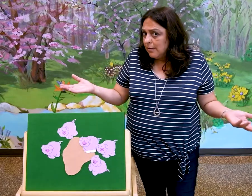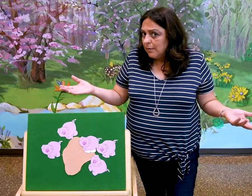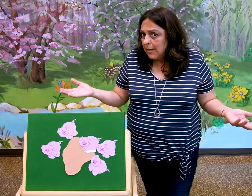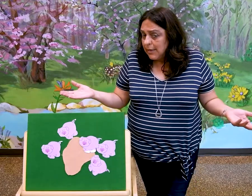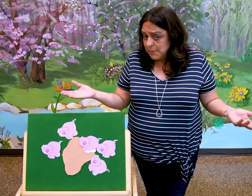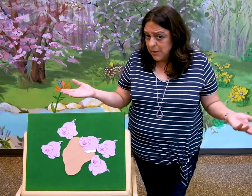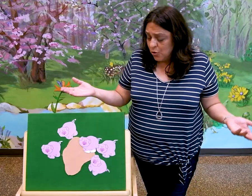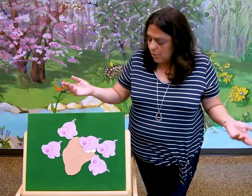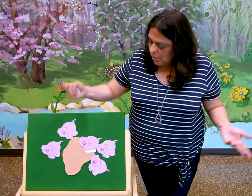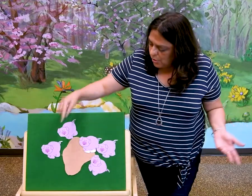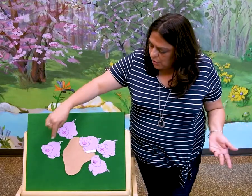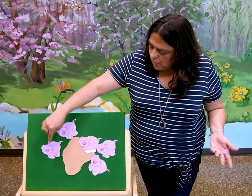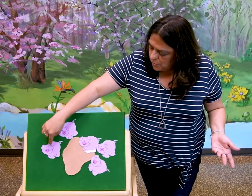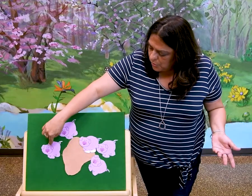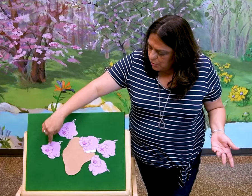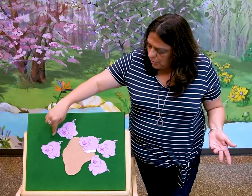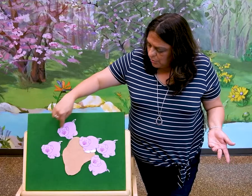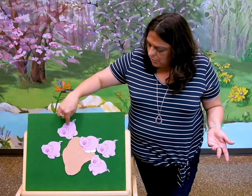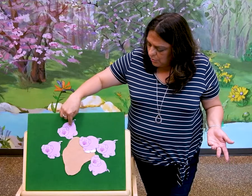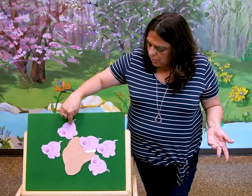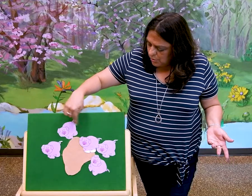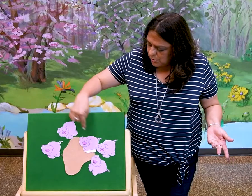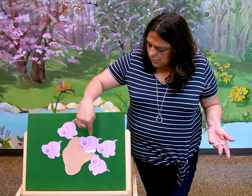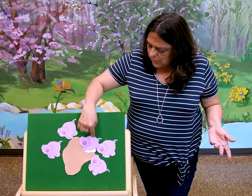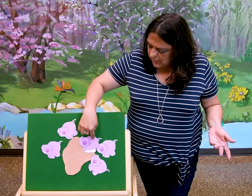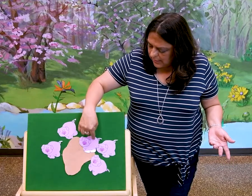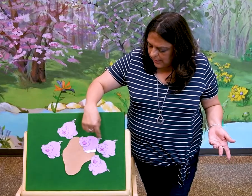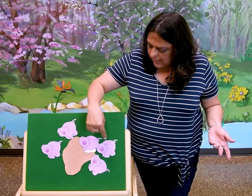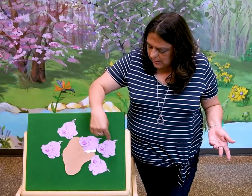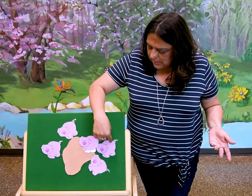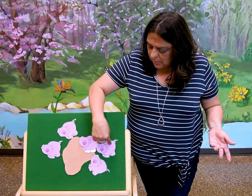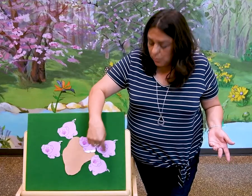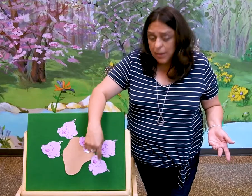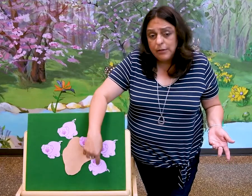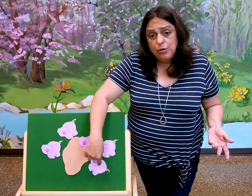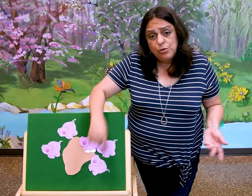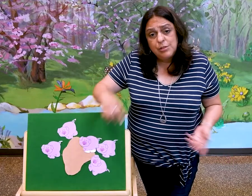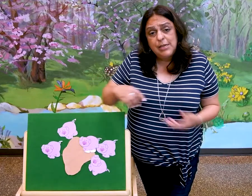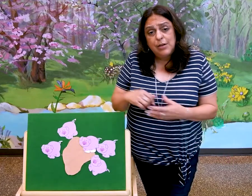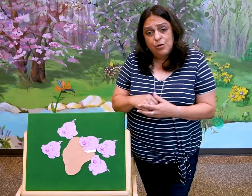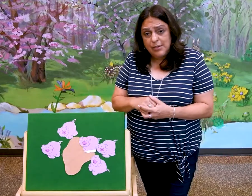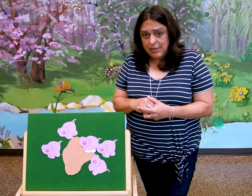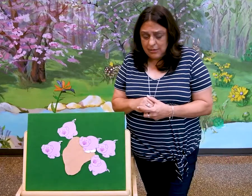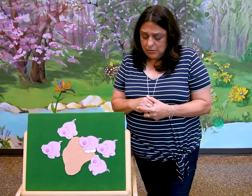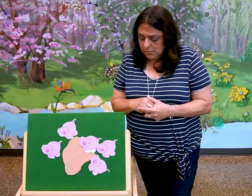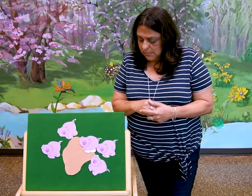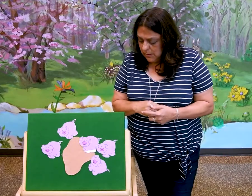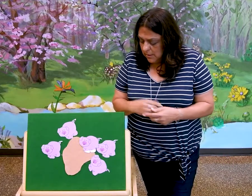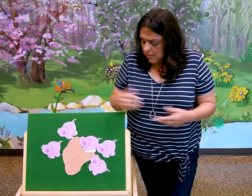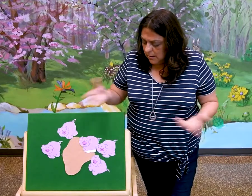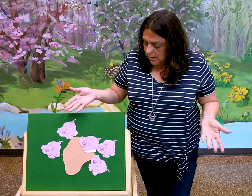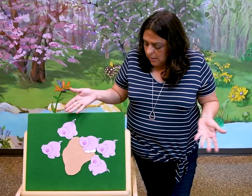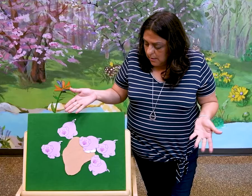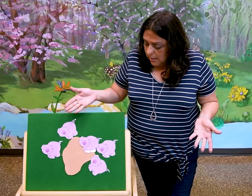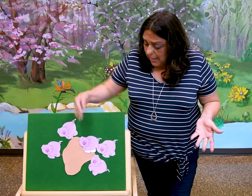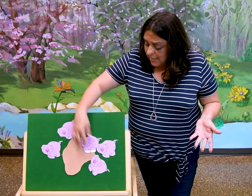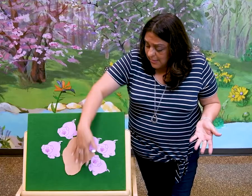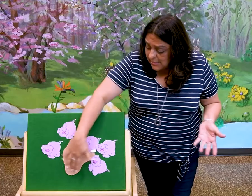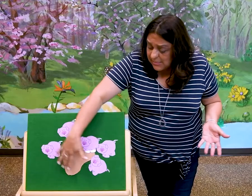En español, uno, dos, tres, cuatro, cinco cerditos. And this is the